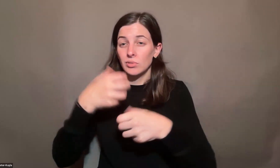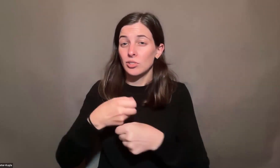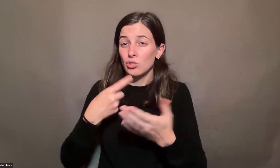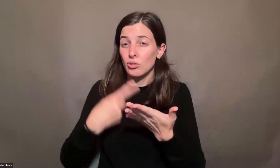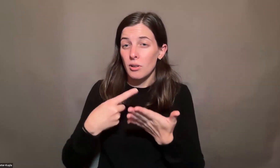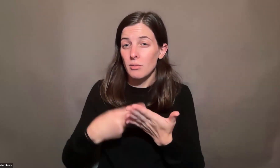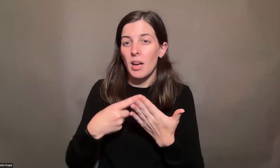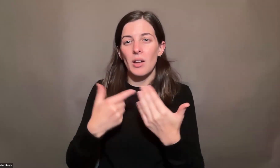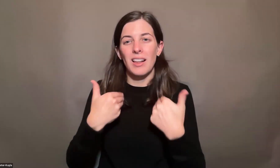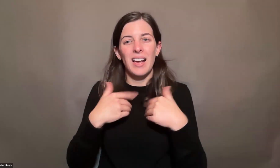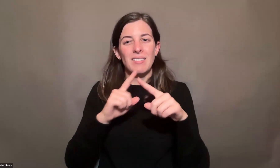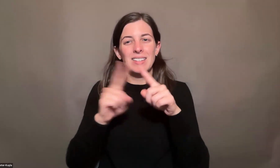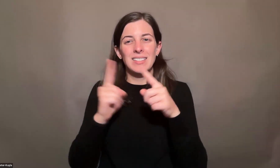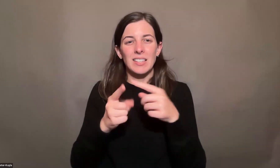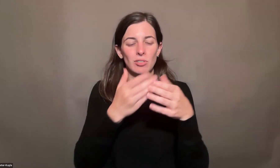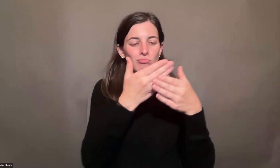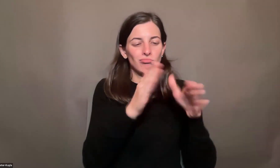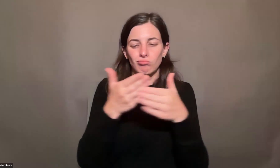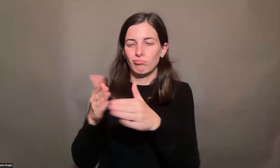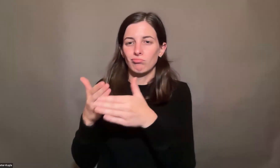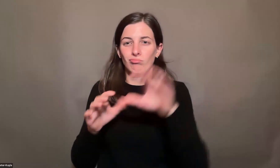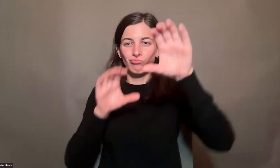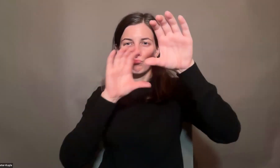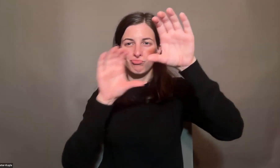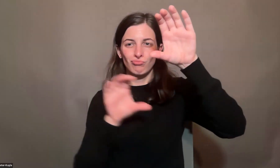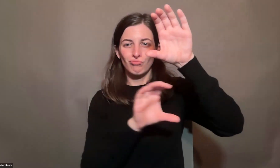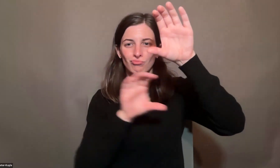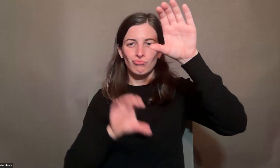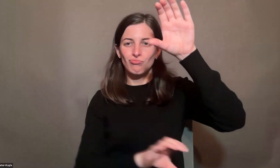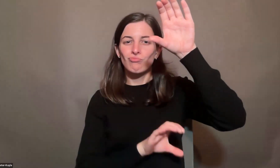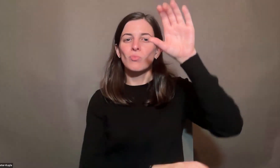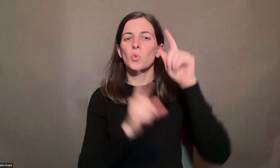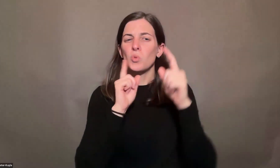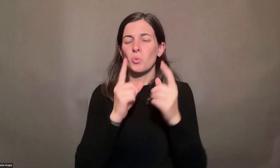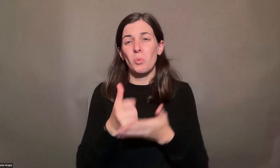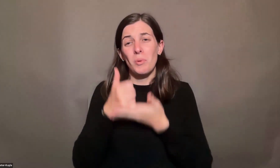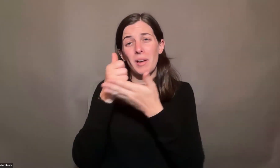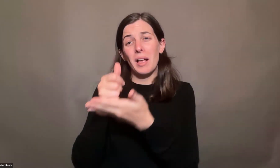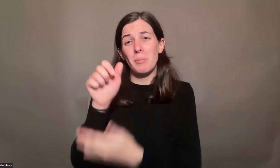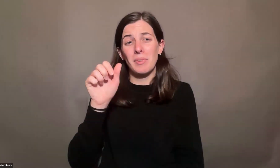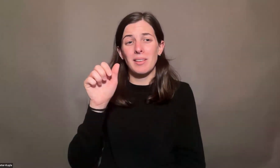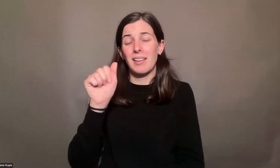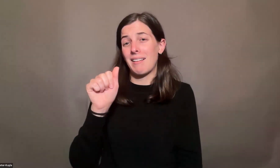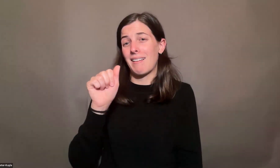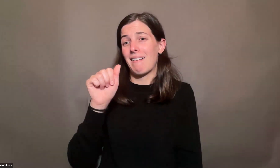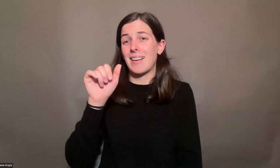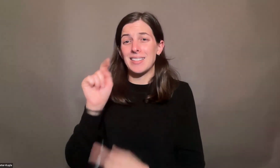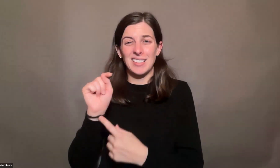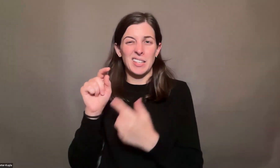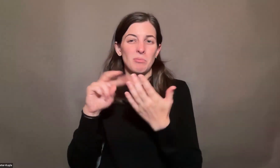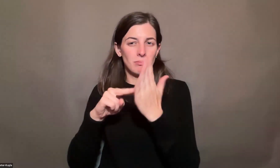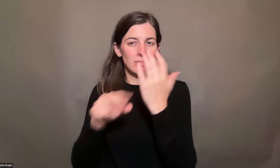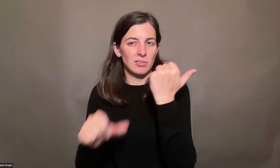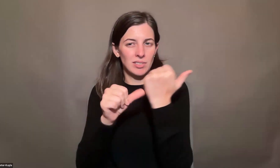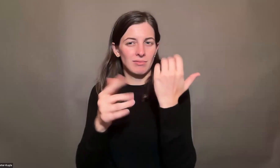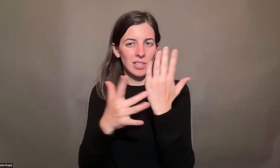sections, and they really do help sighted and AT assistive technology users access that content. You've got to make sure